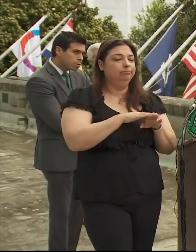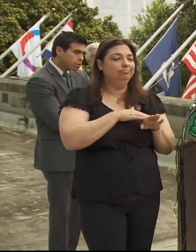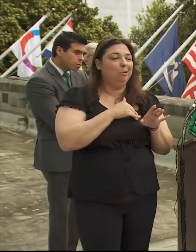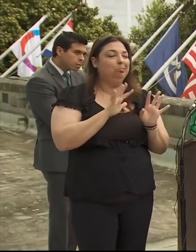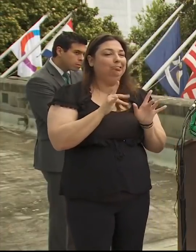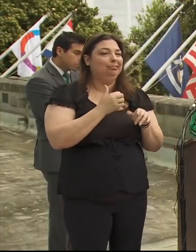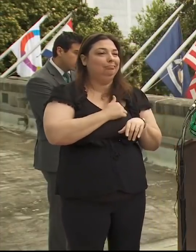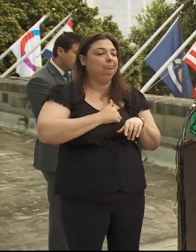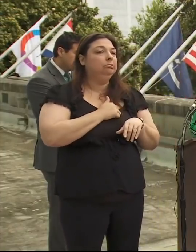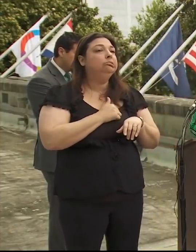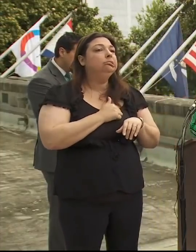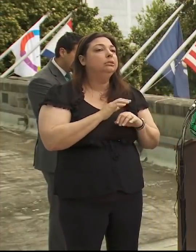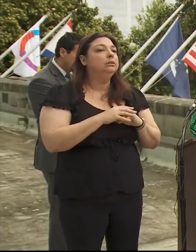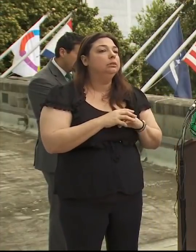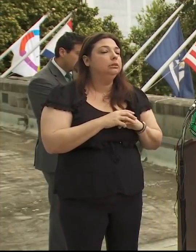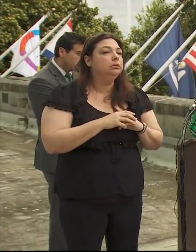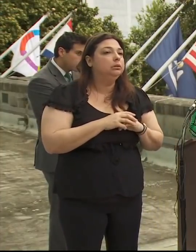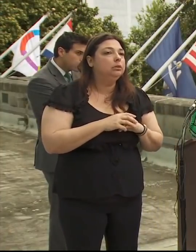being funny.